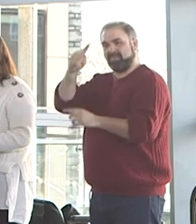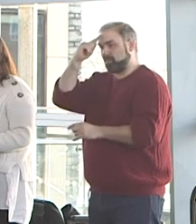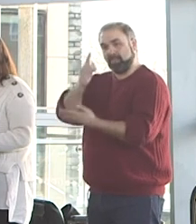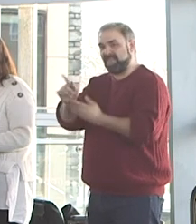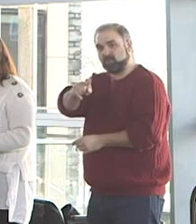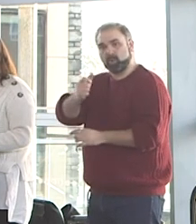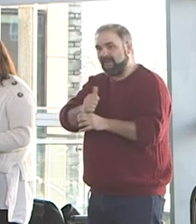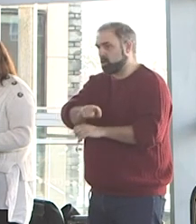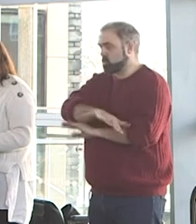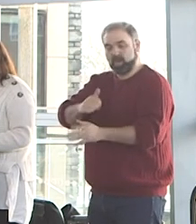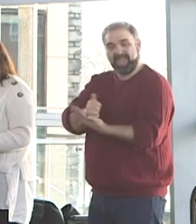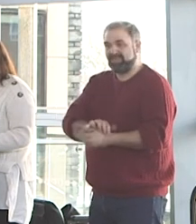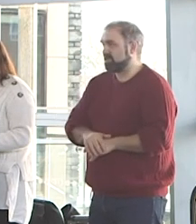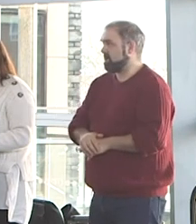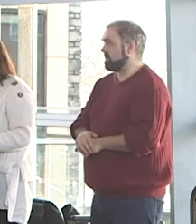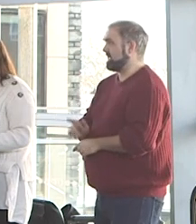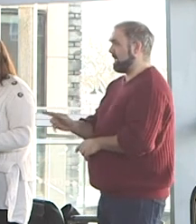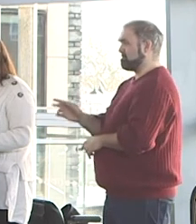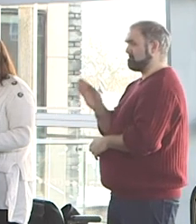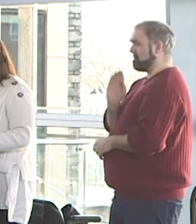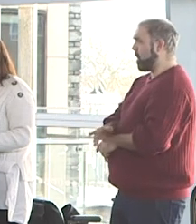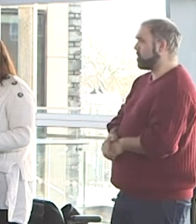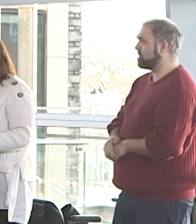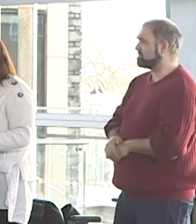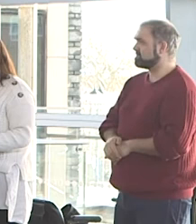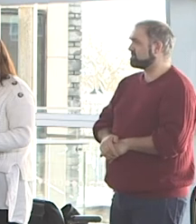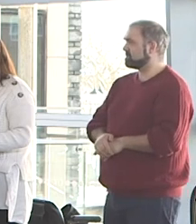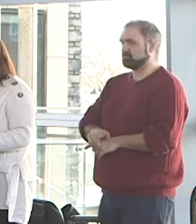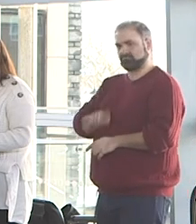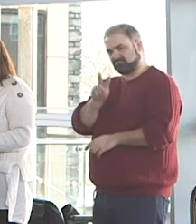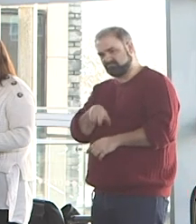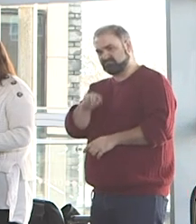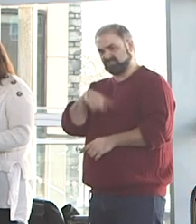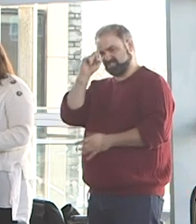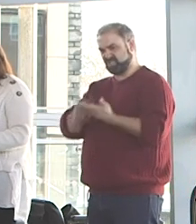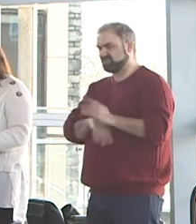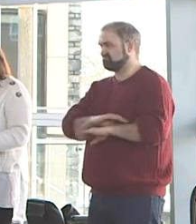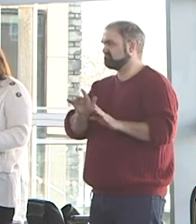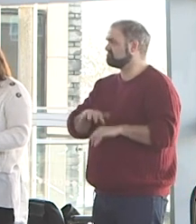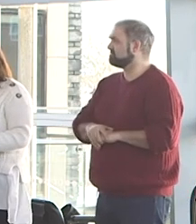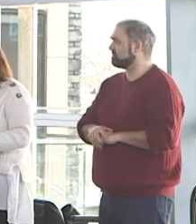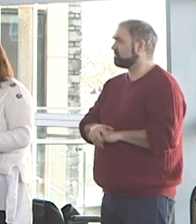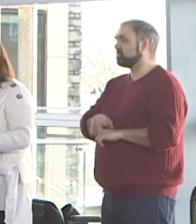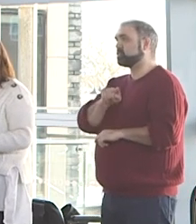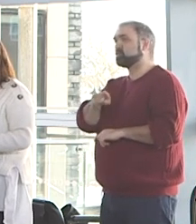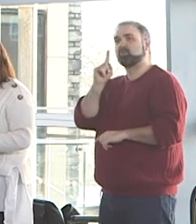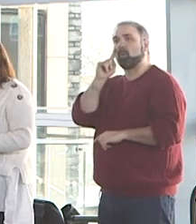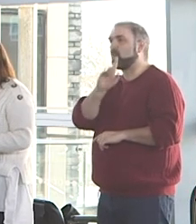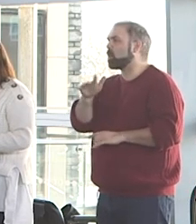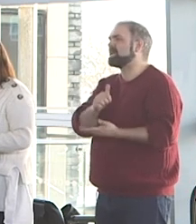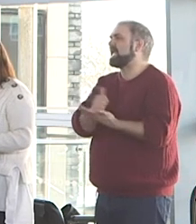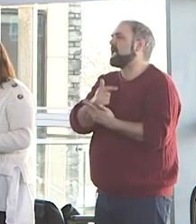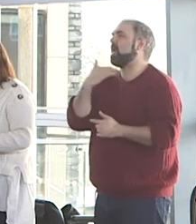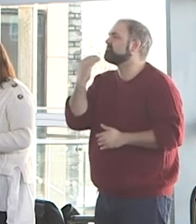gay, you're not gay. He was explicit. He told me he judged the way I look to make the decision. And he said, you do not look too